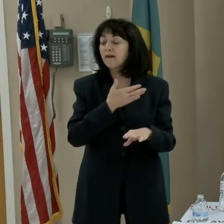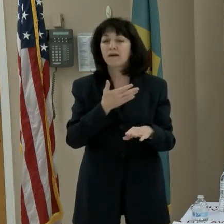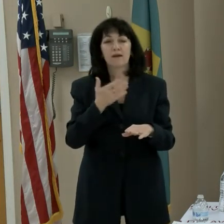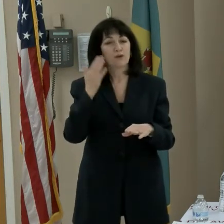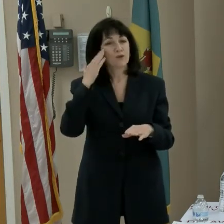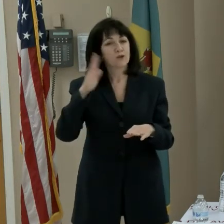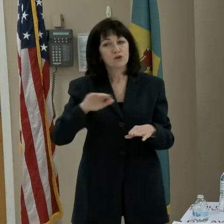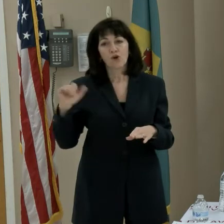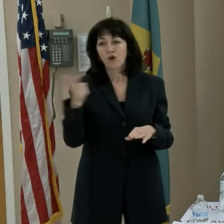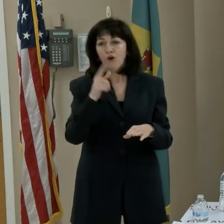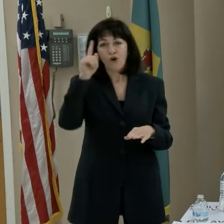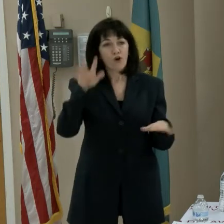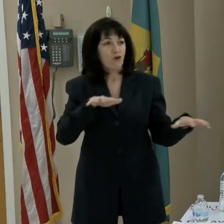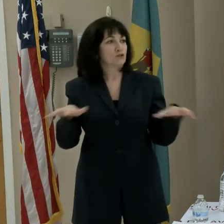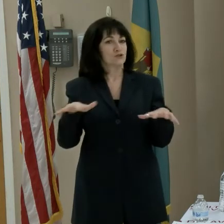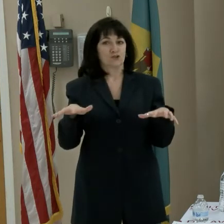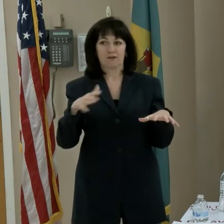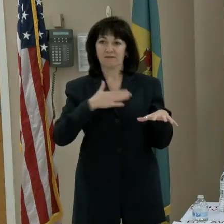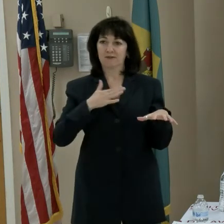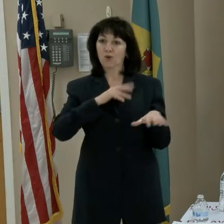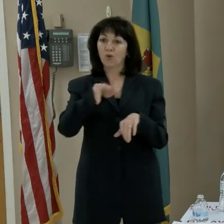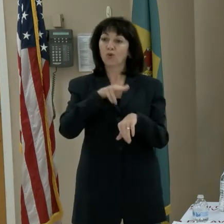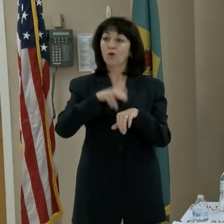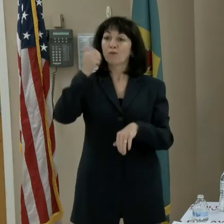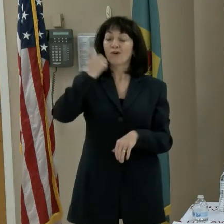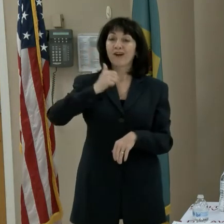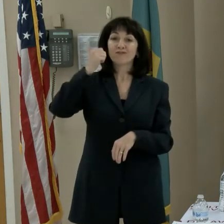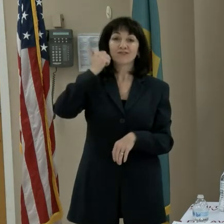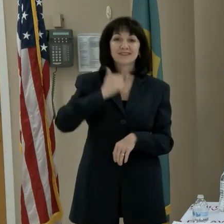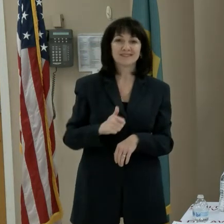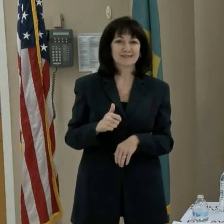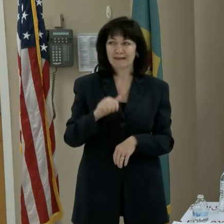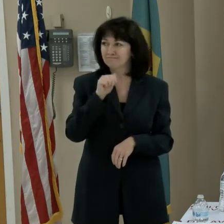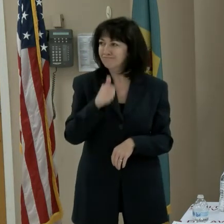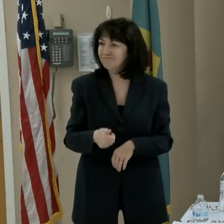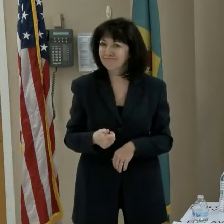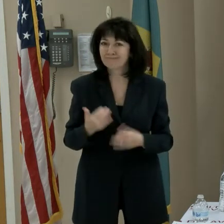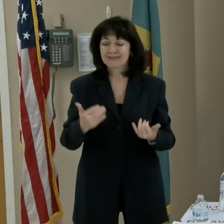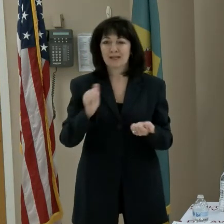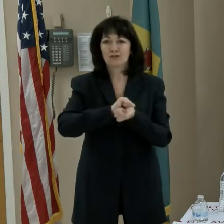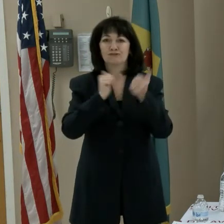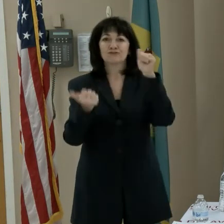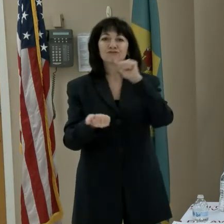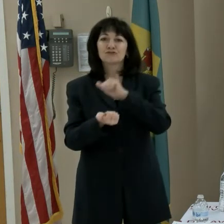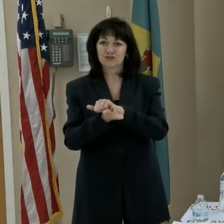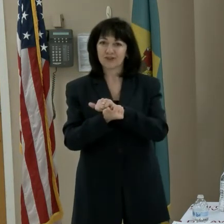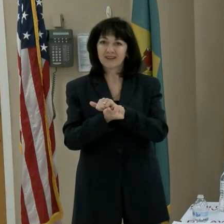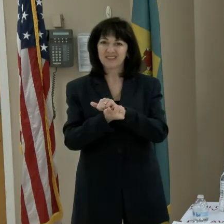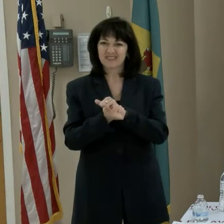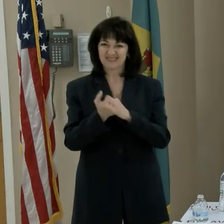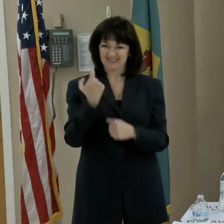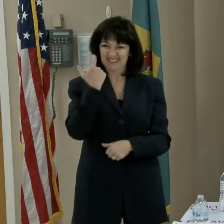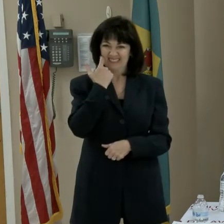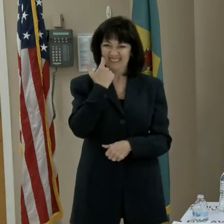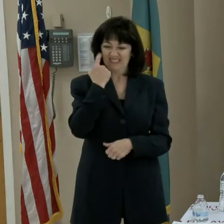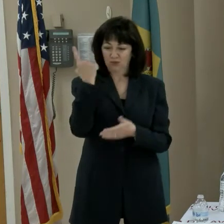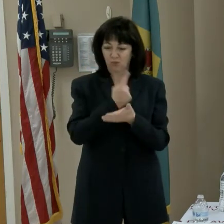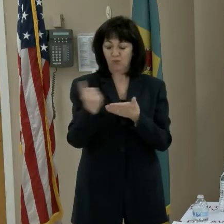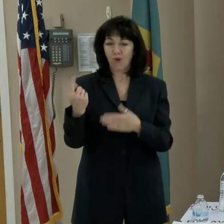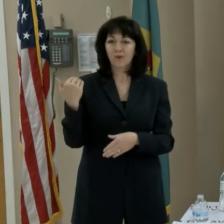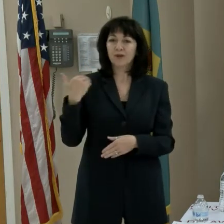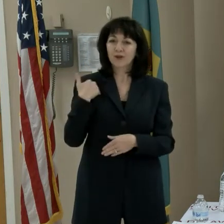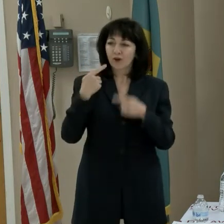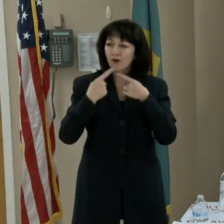experiencing a profound shock to our sense of normalcy, and it was only 7 days ago we announced Delaware had our first positive case